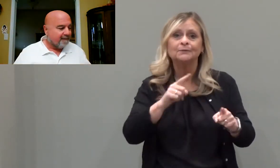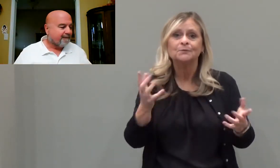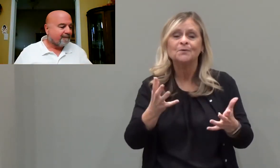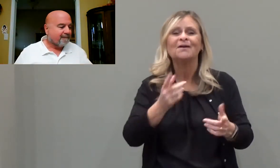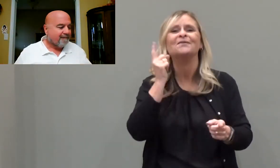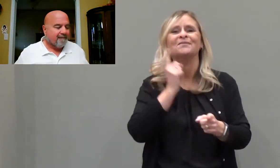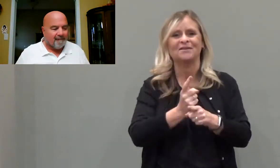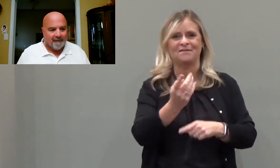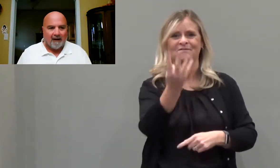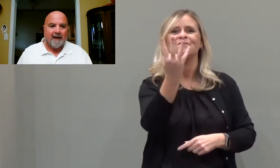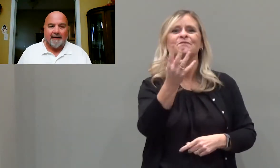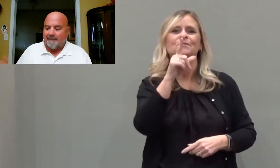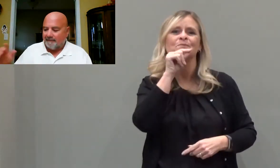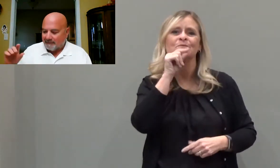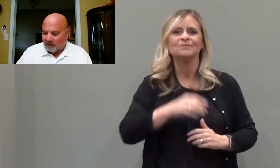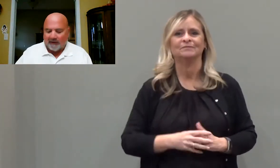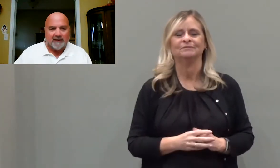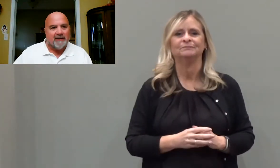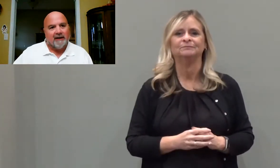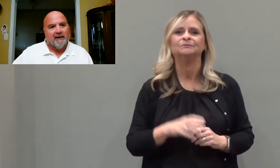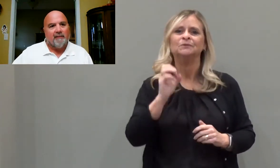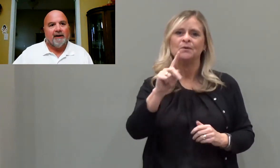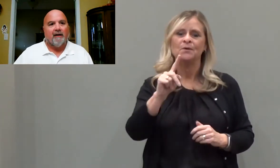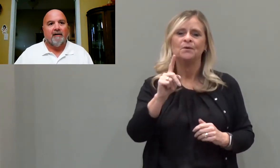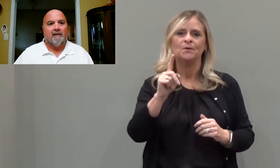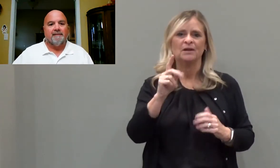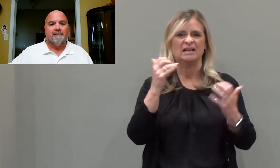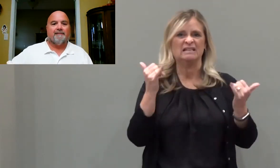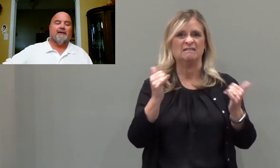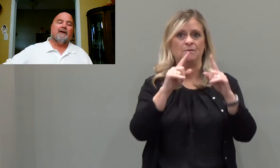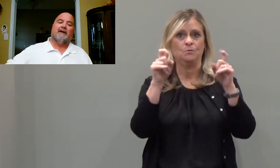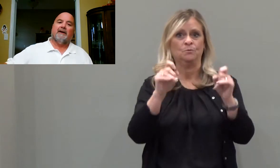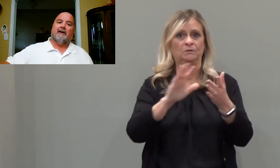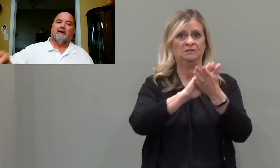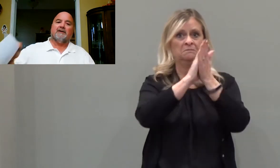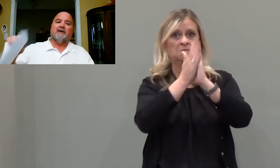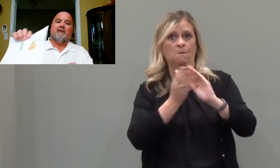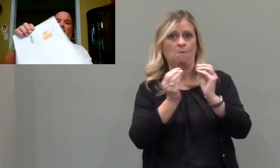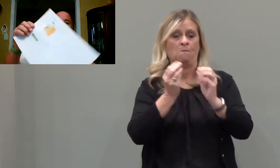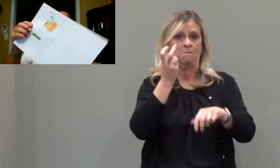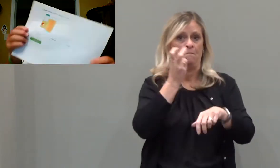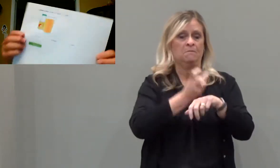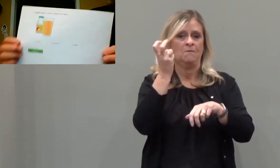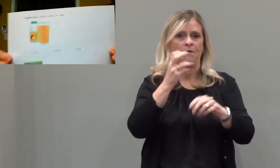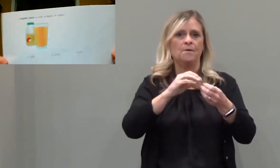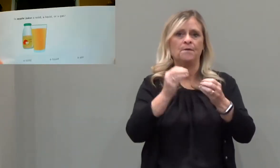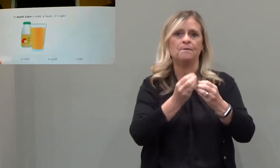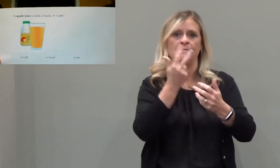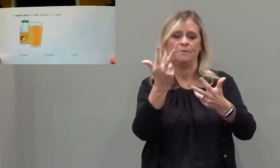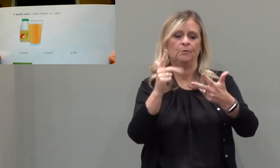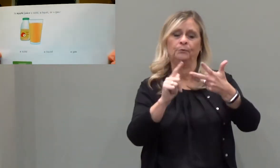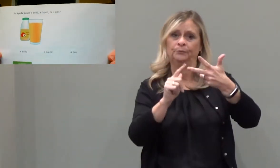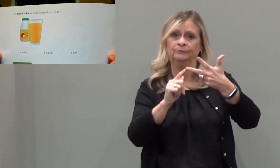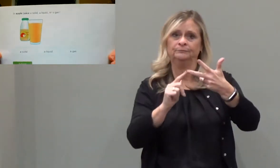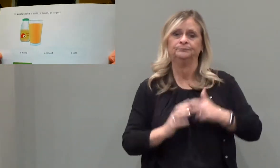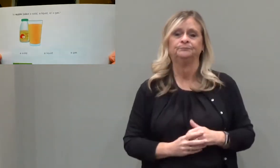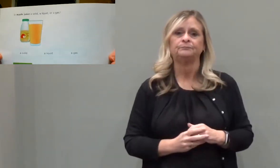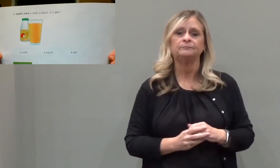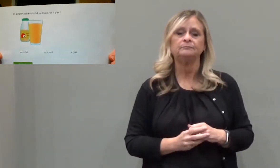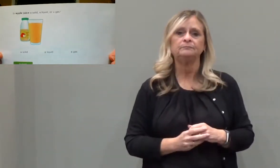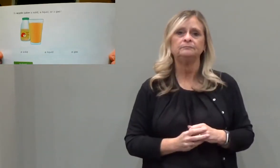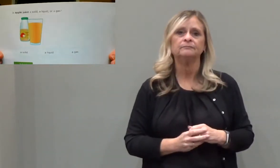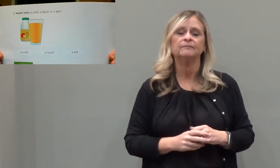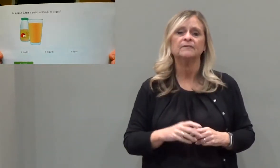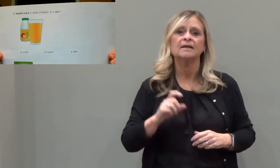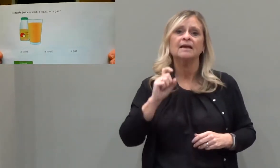right? All right, questions get a little bit harder. Here's number three. Is apple